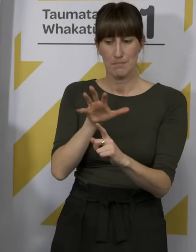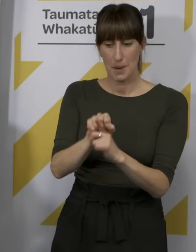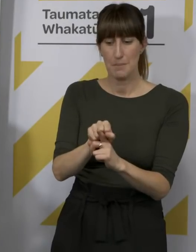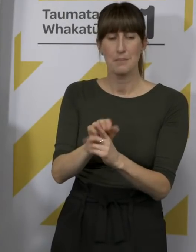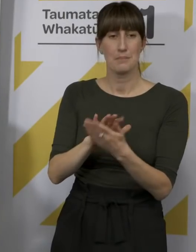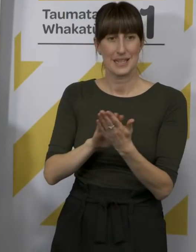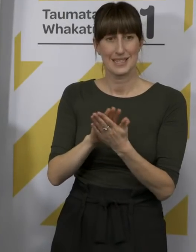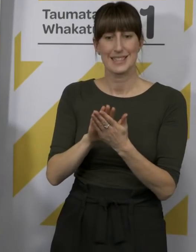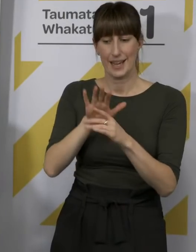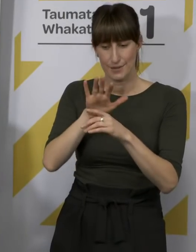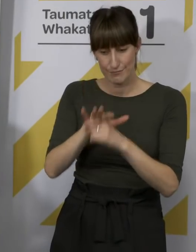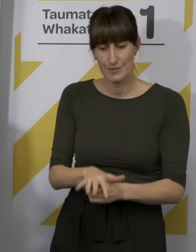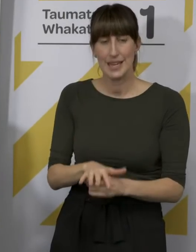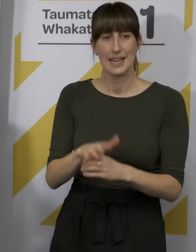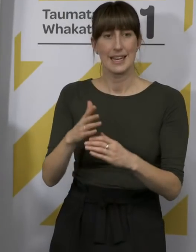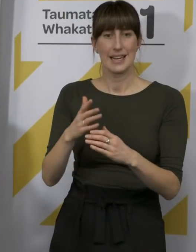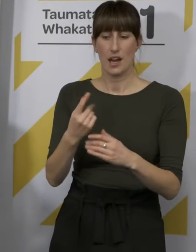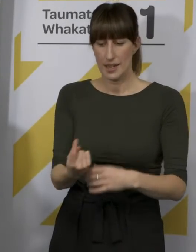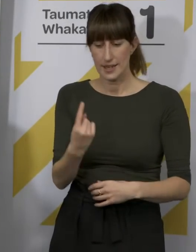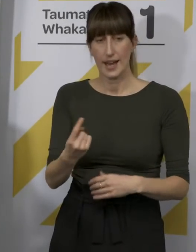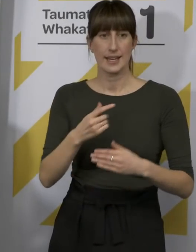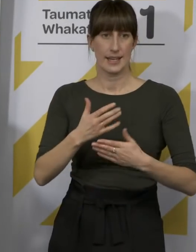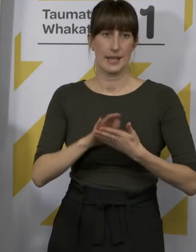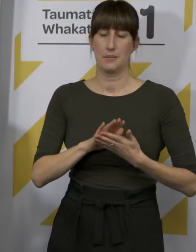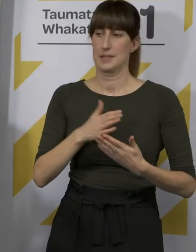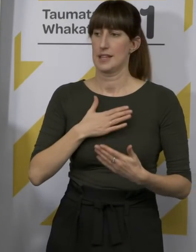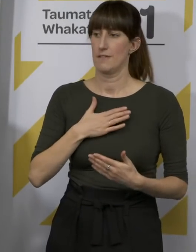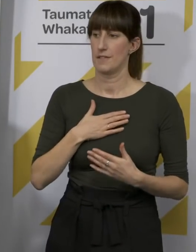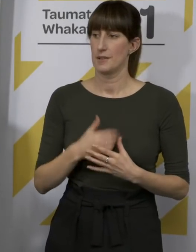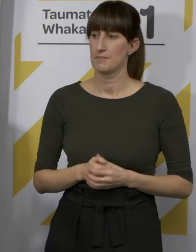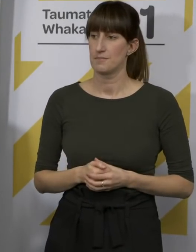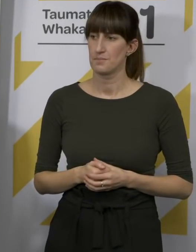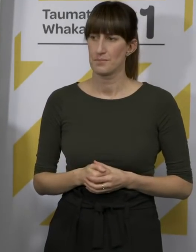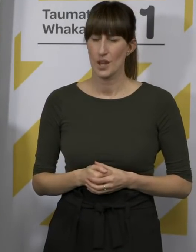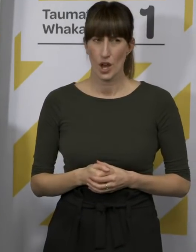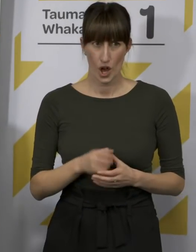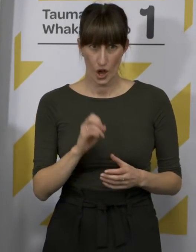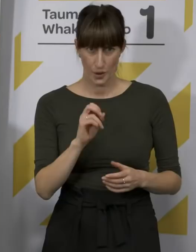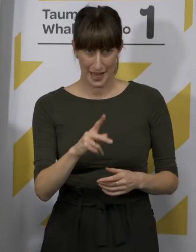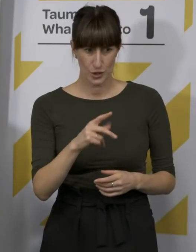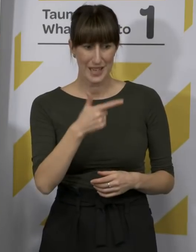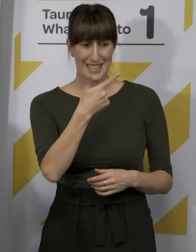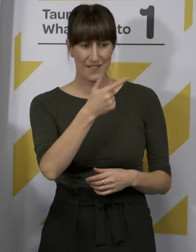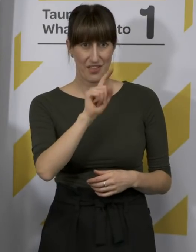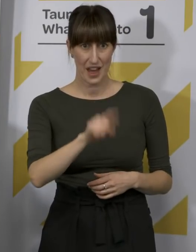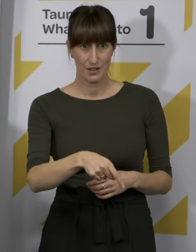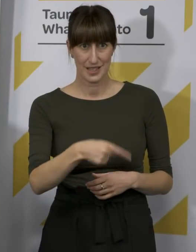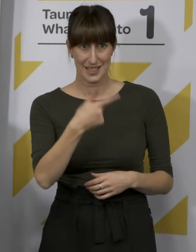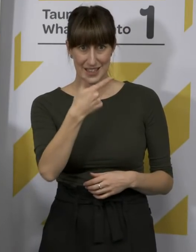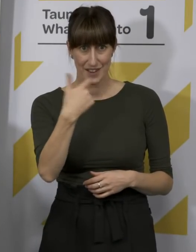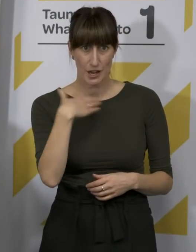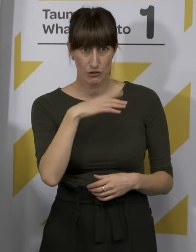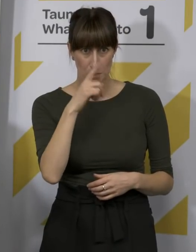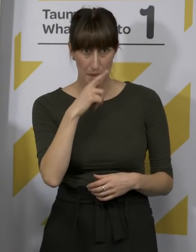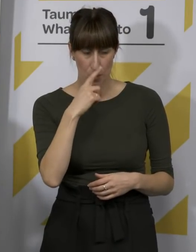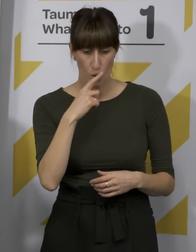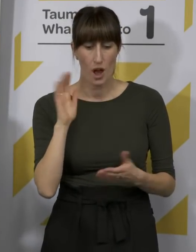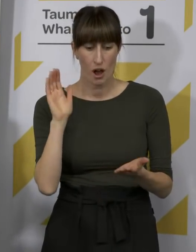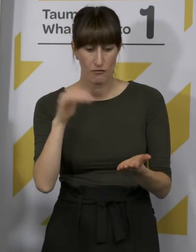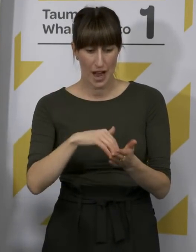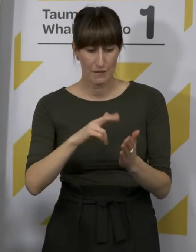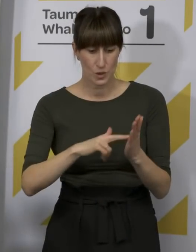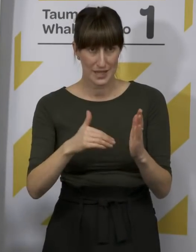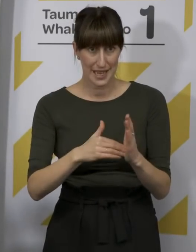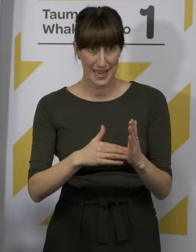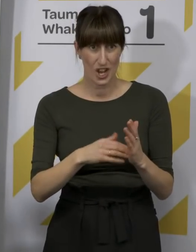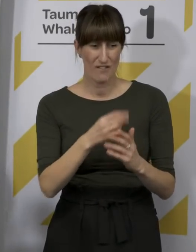So are you expecting people to believe that 7,700 people came into the country over 37 days and none of them had